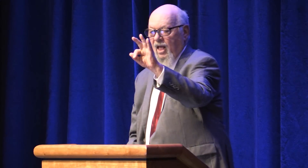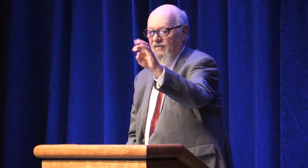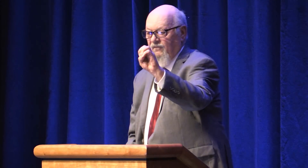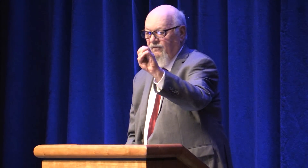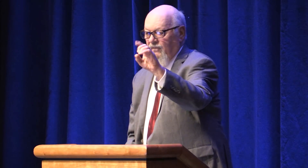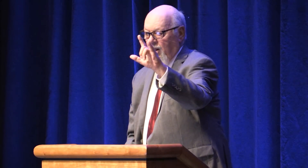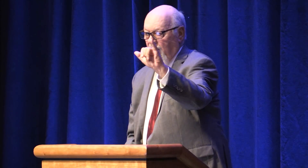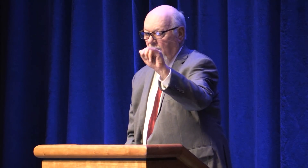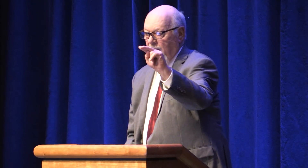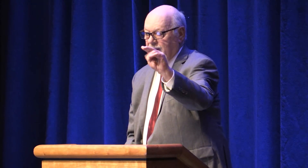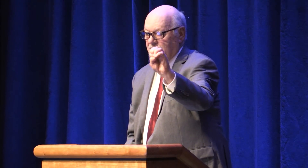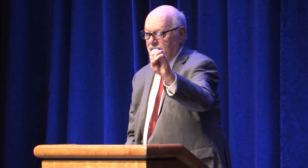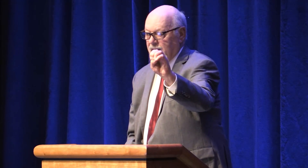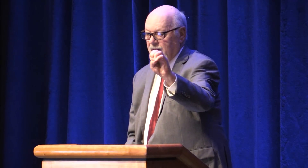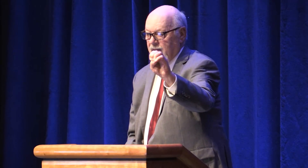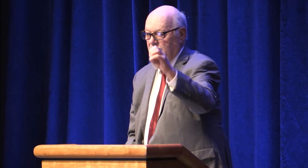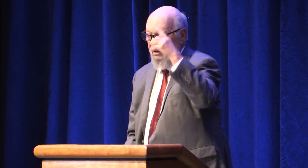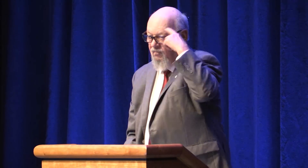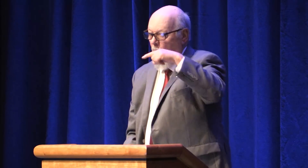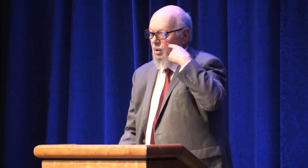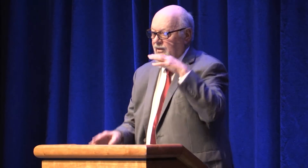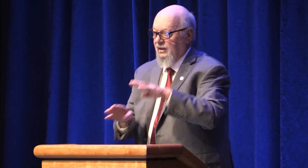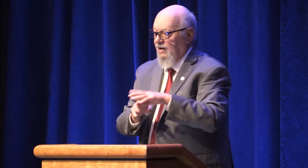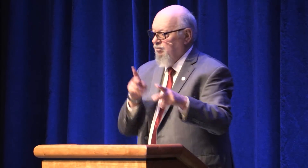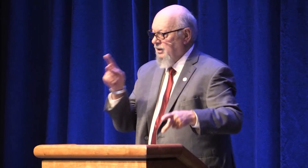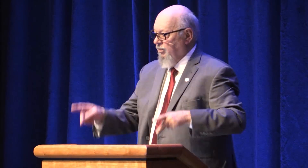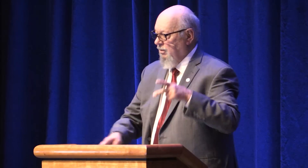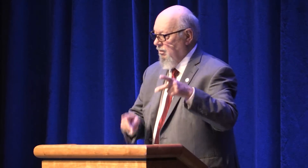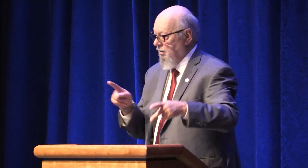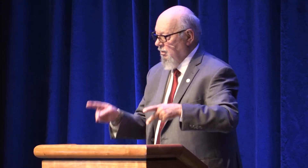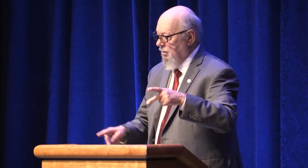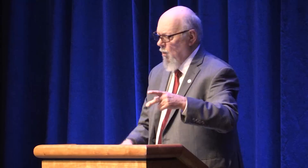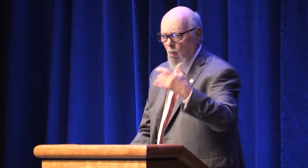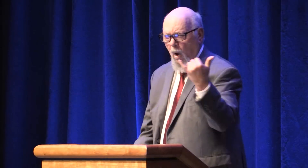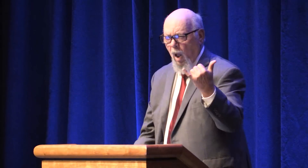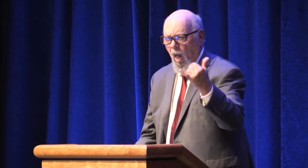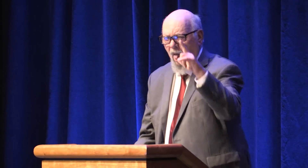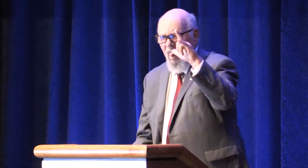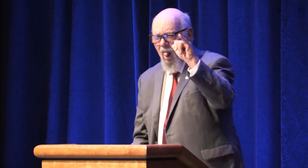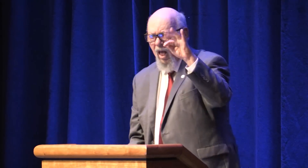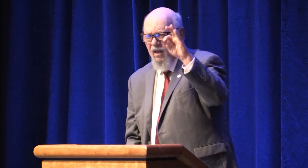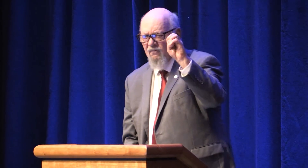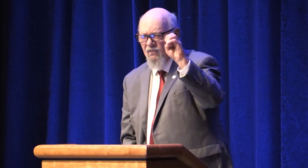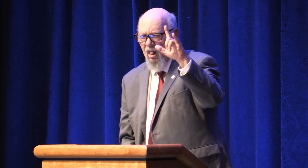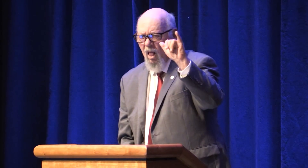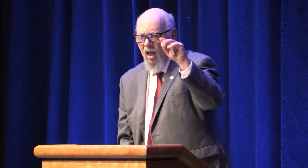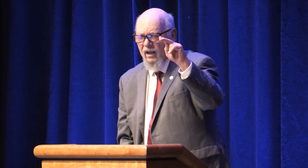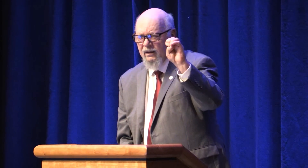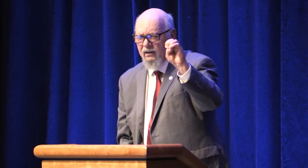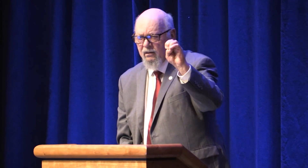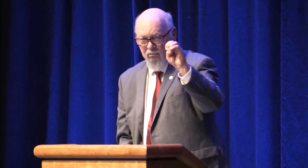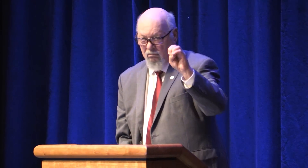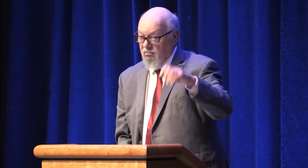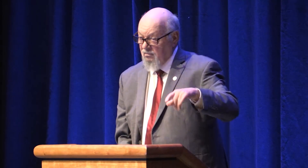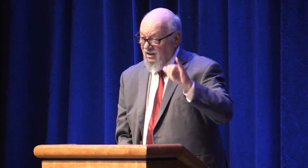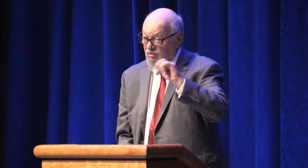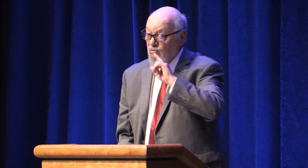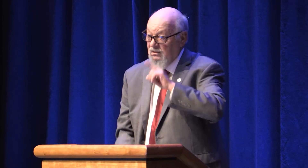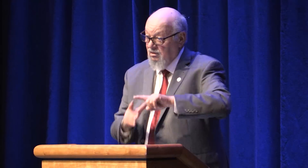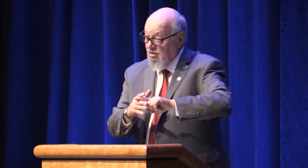that's called Lifeline for Deaf People. And the reason why it's called Lifeline